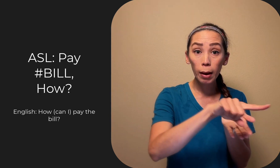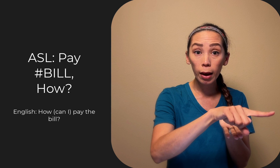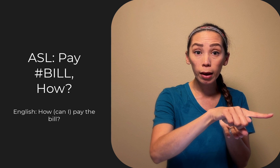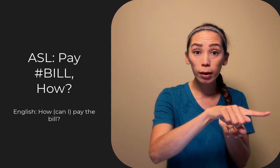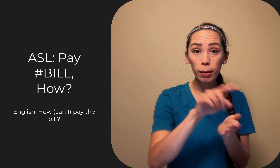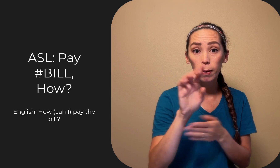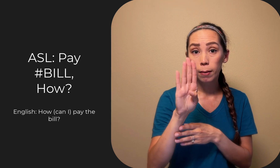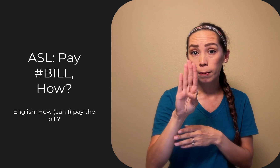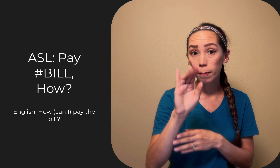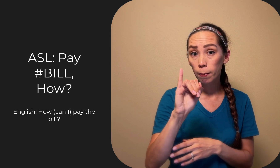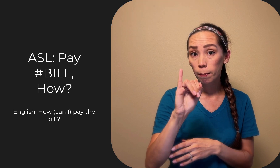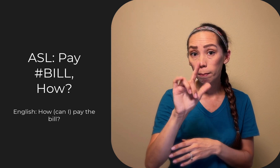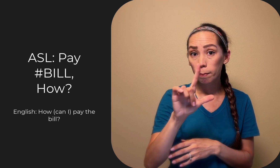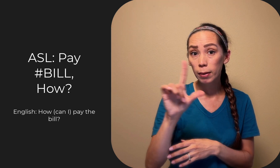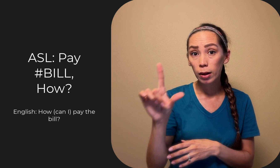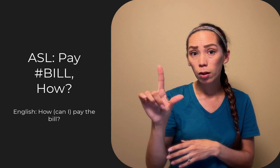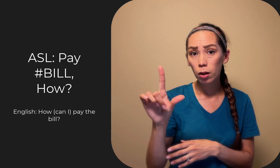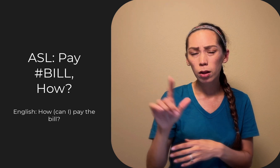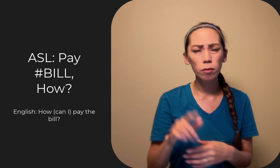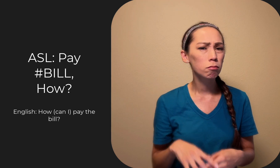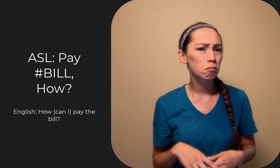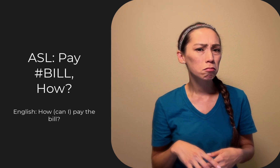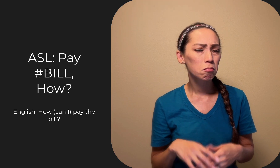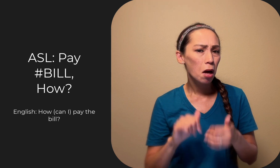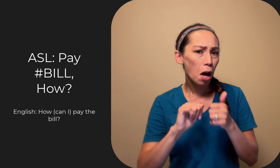Pay bill. How?